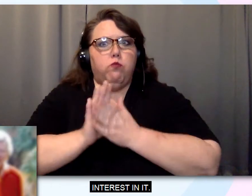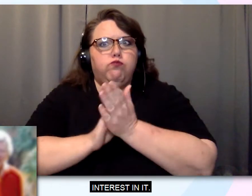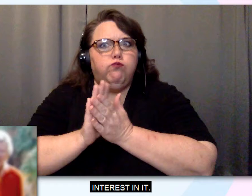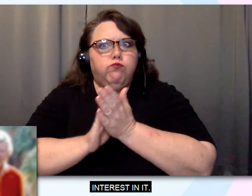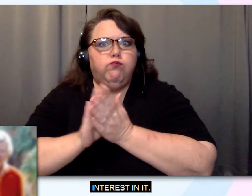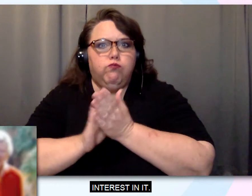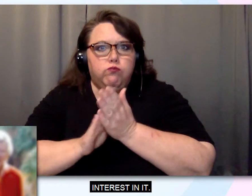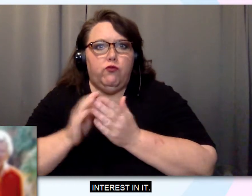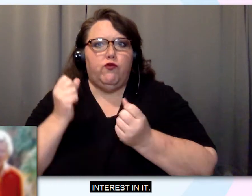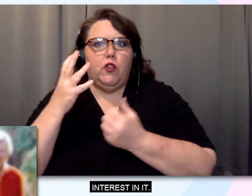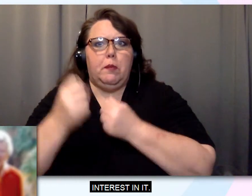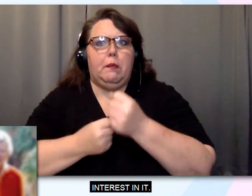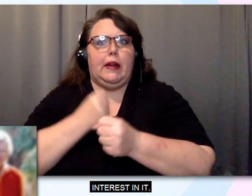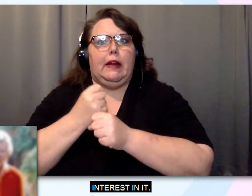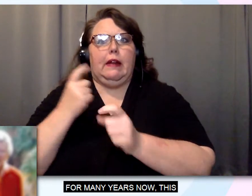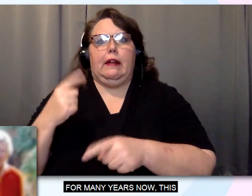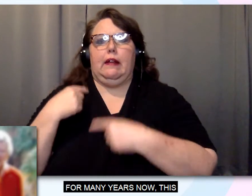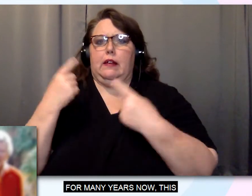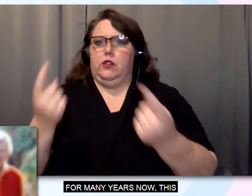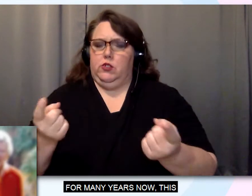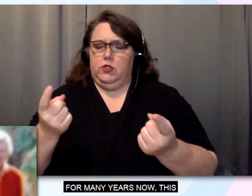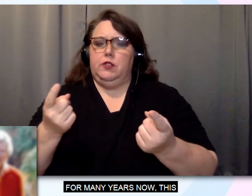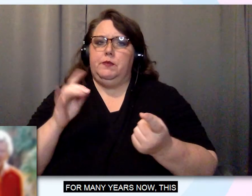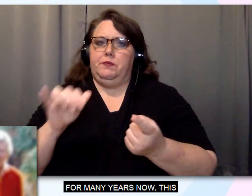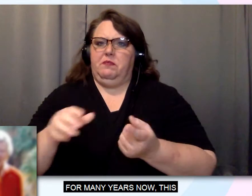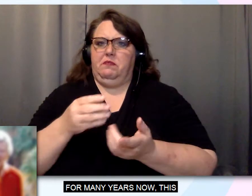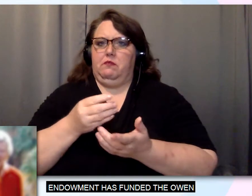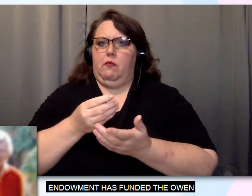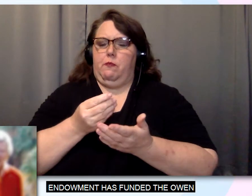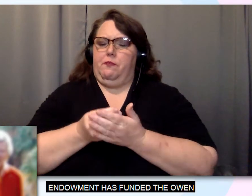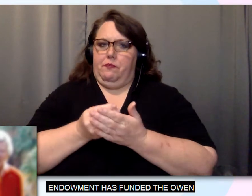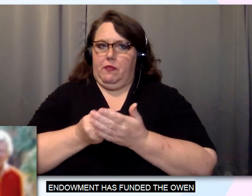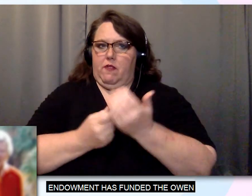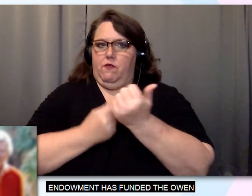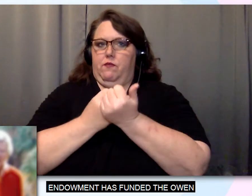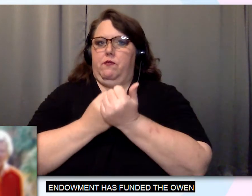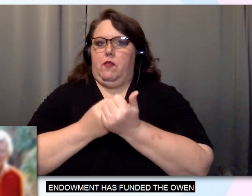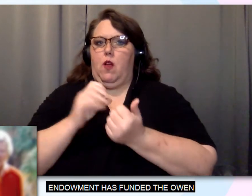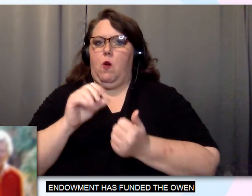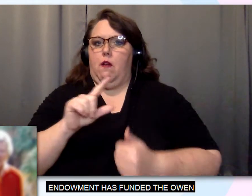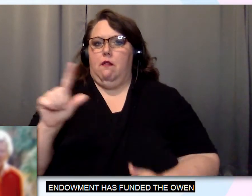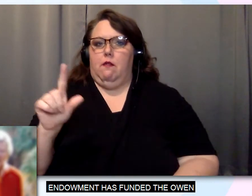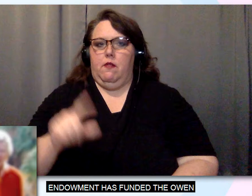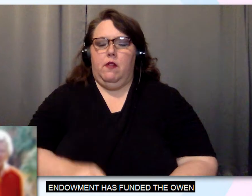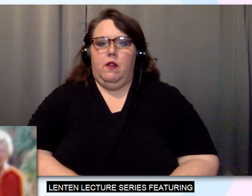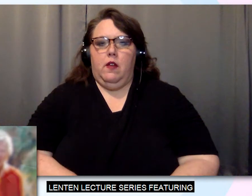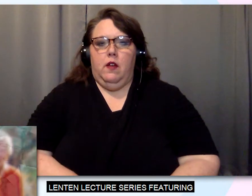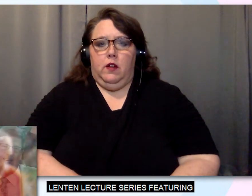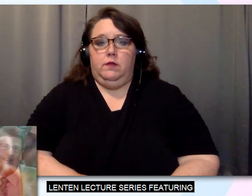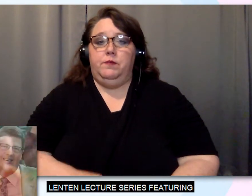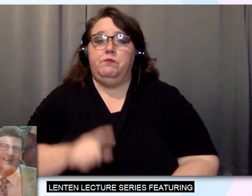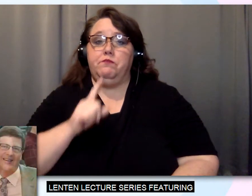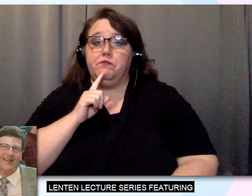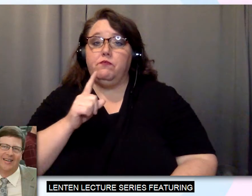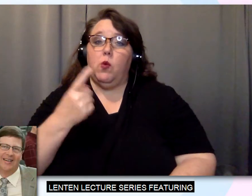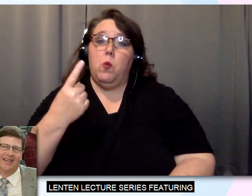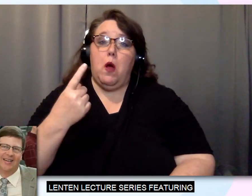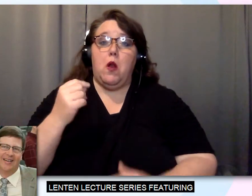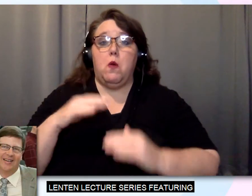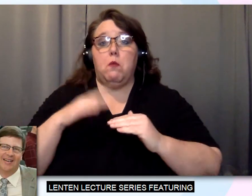it. For many years now, this endowment has funded the Owen Lenten Lecture